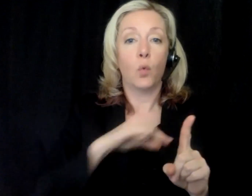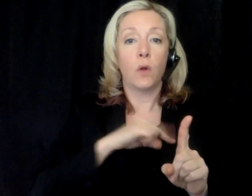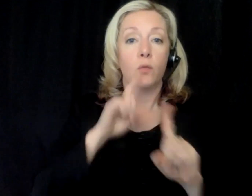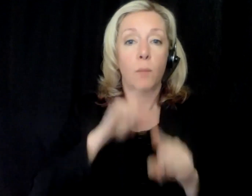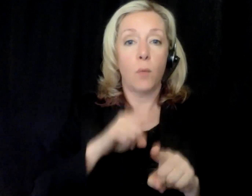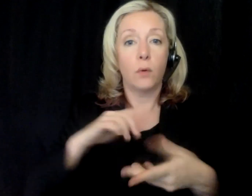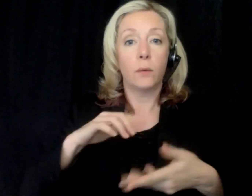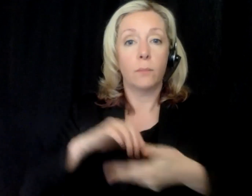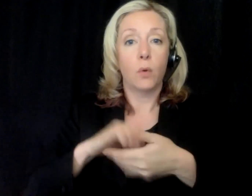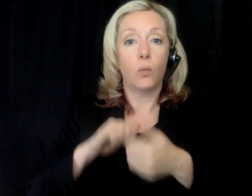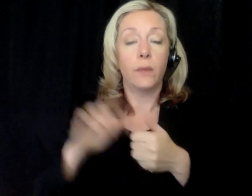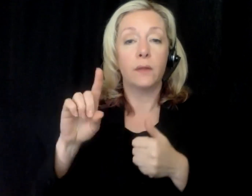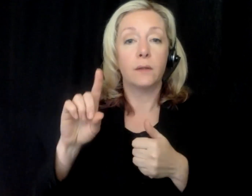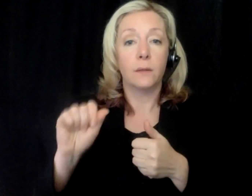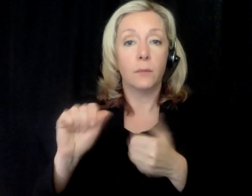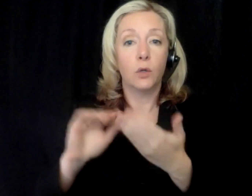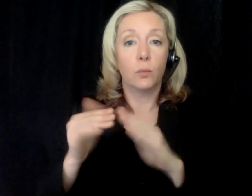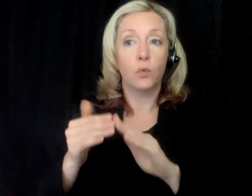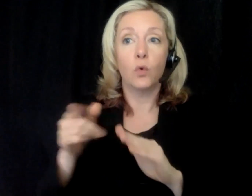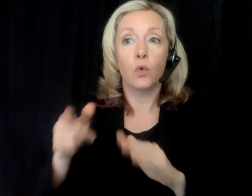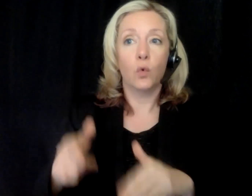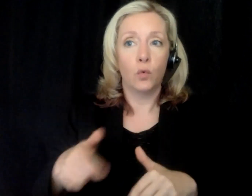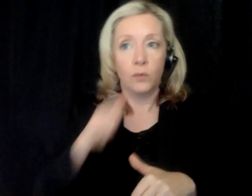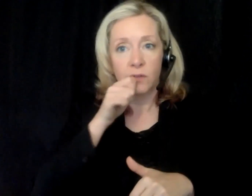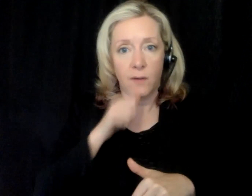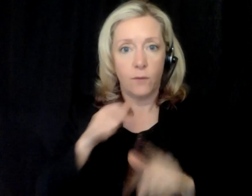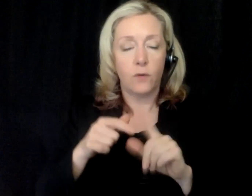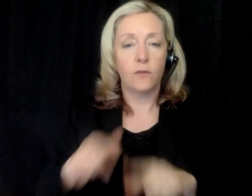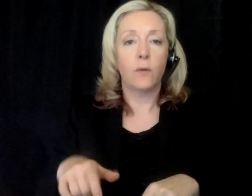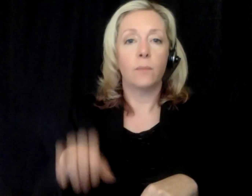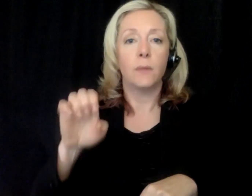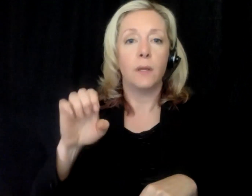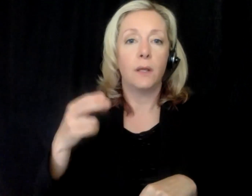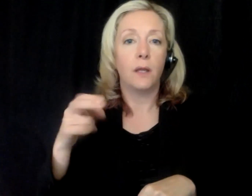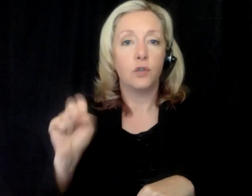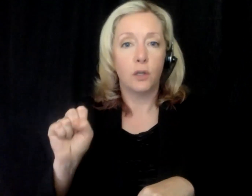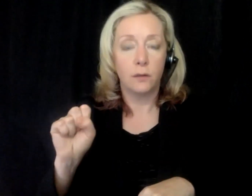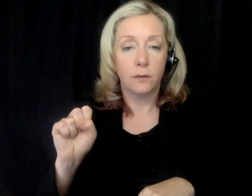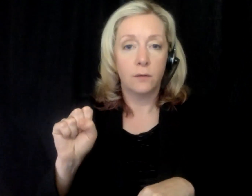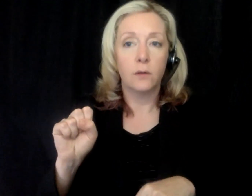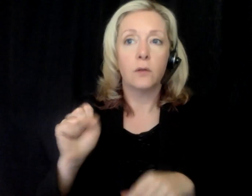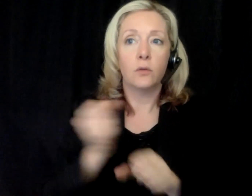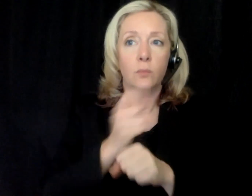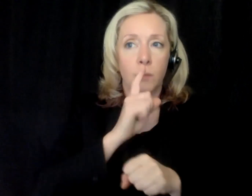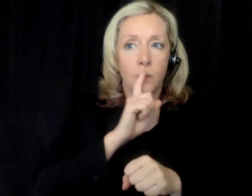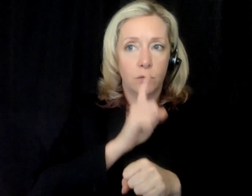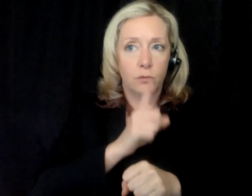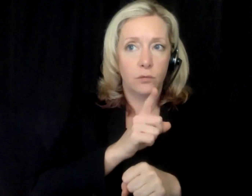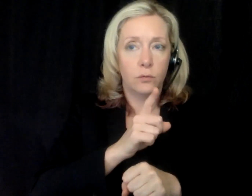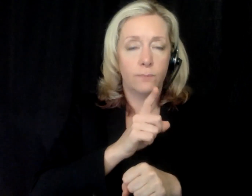disability community who live with chemical and electromagnetic field sensitivities to ensure